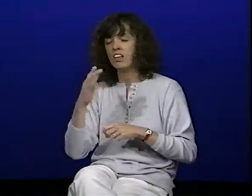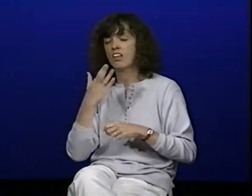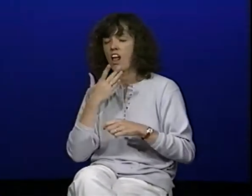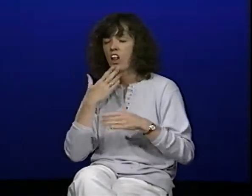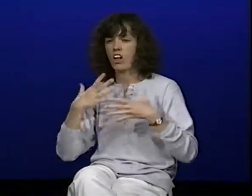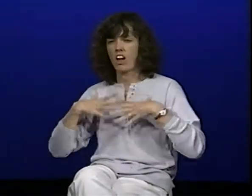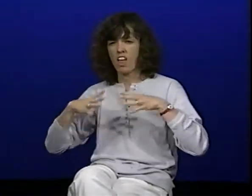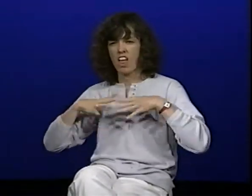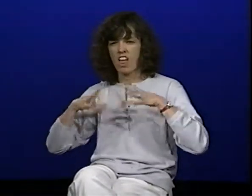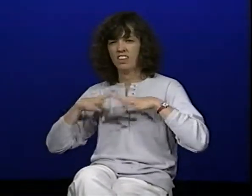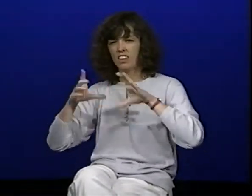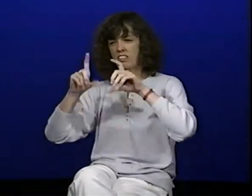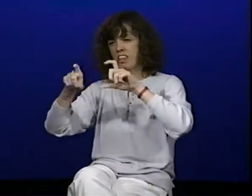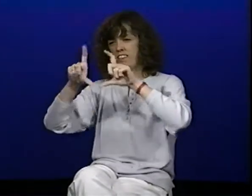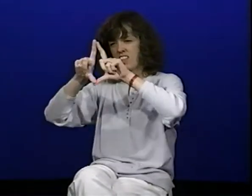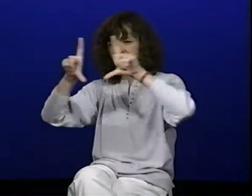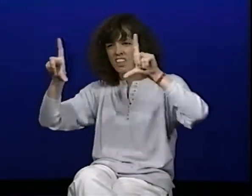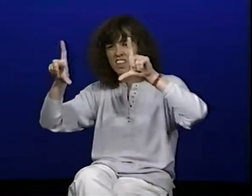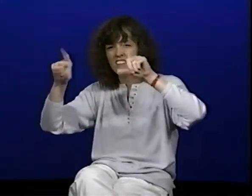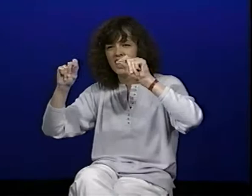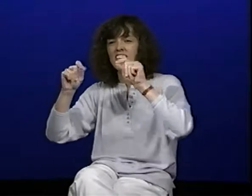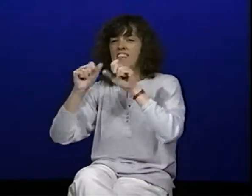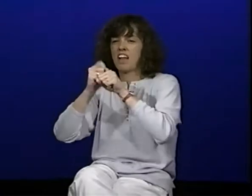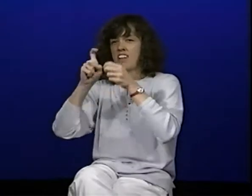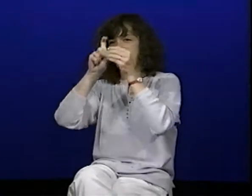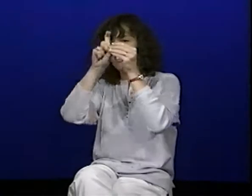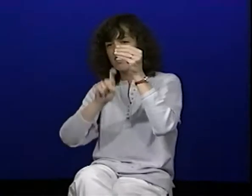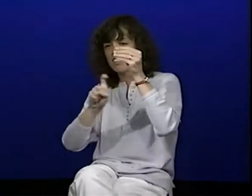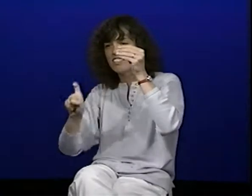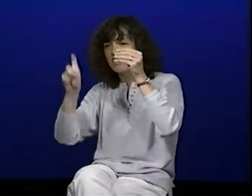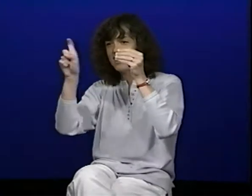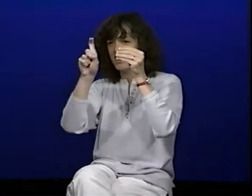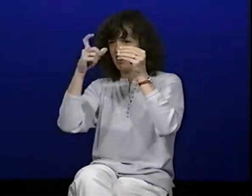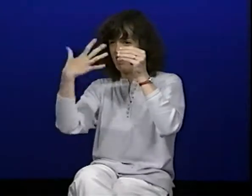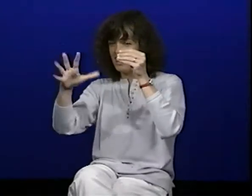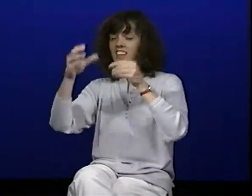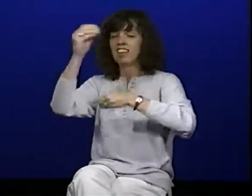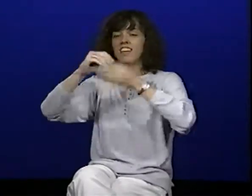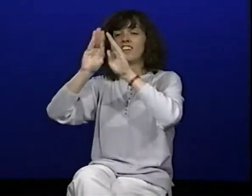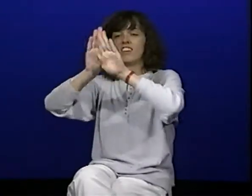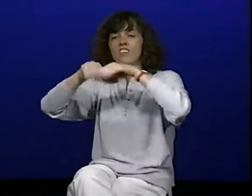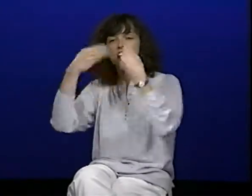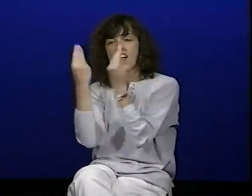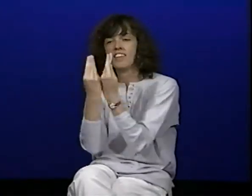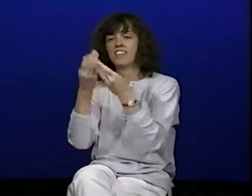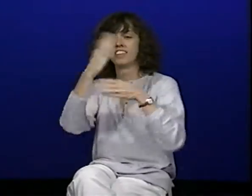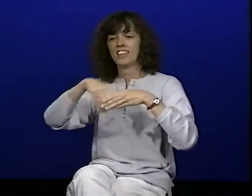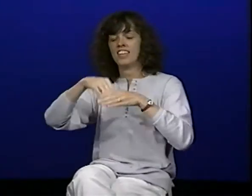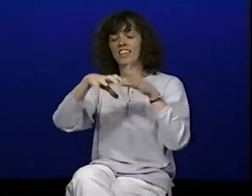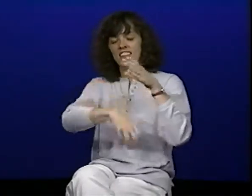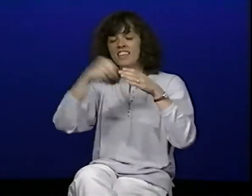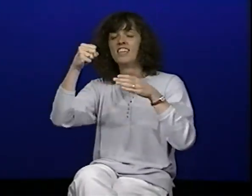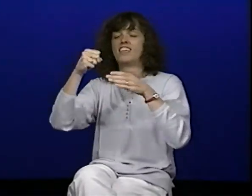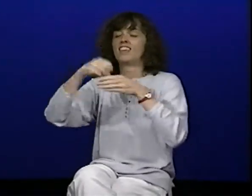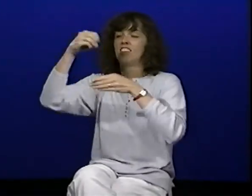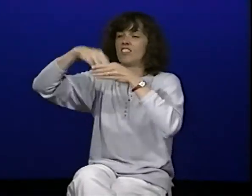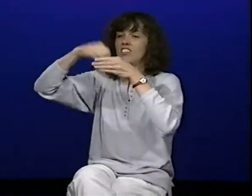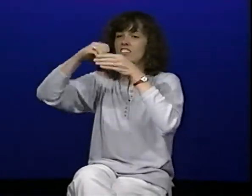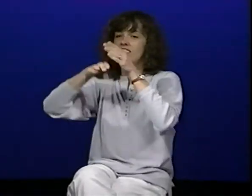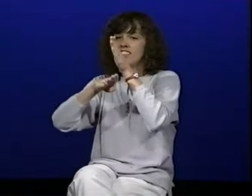Sachet is, you might pick something that's a pretty color of cloth and make a small square so that it's a pocket, turn it